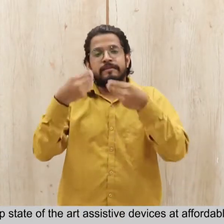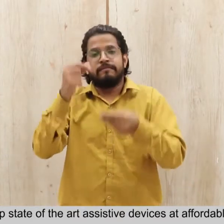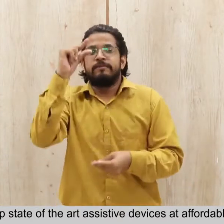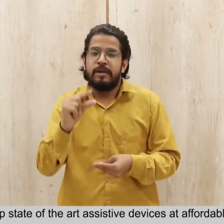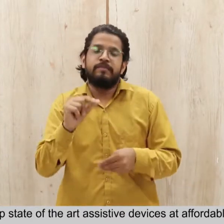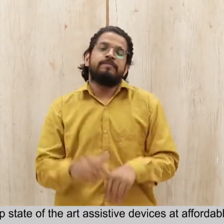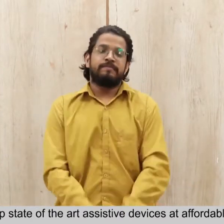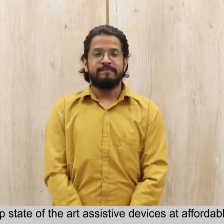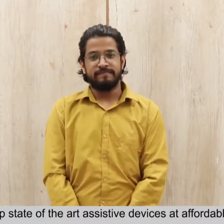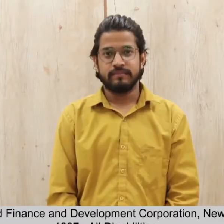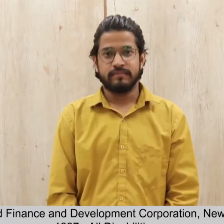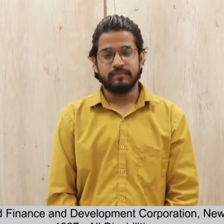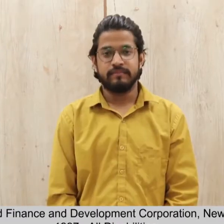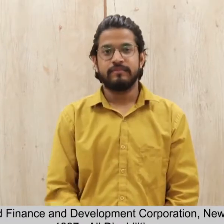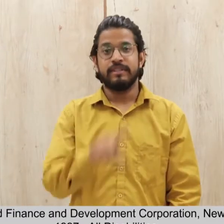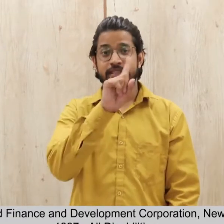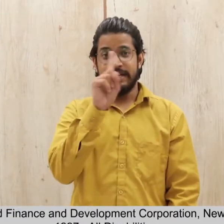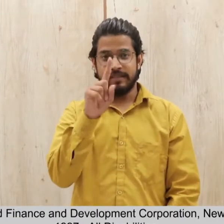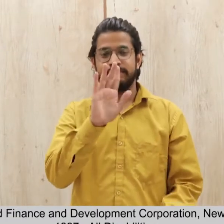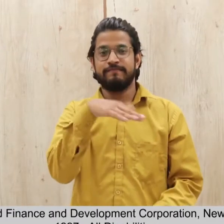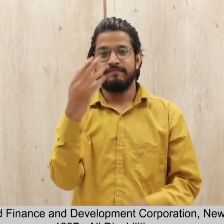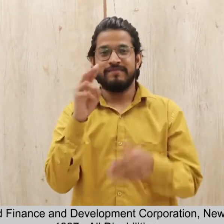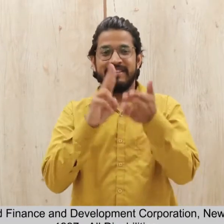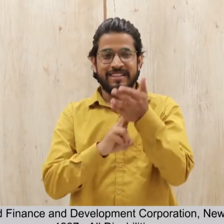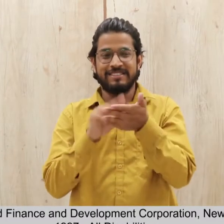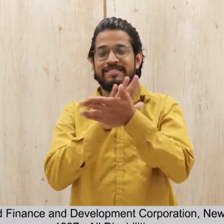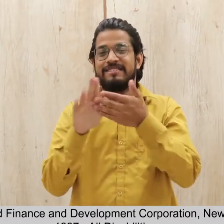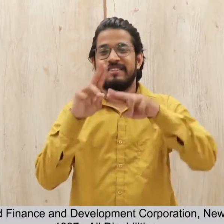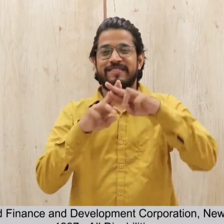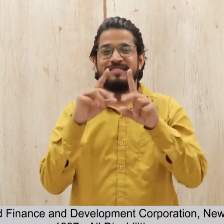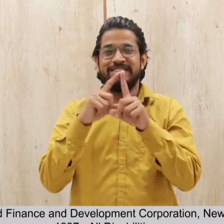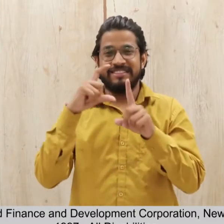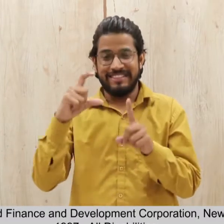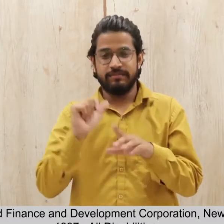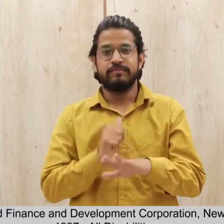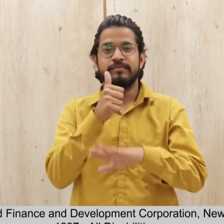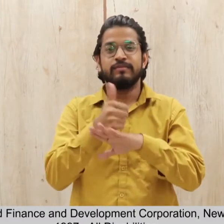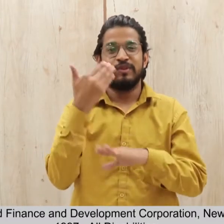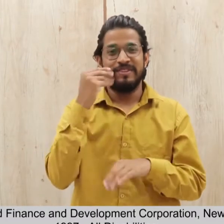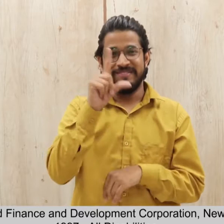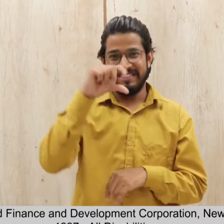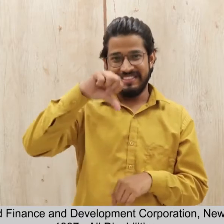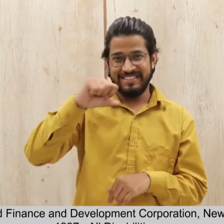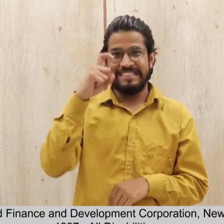cost. 11th, National Handicapped Finance and Development Corporation, New Delhi, established in